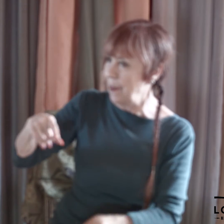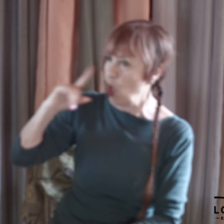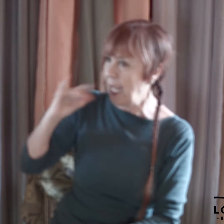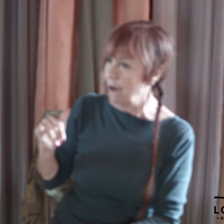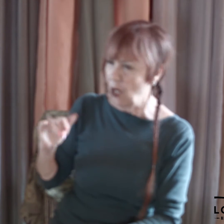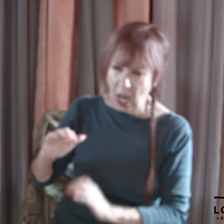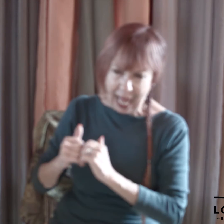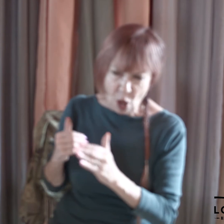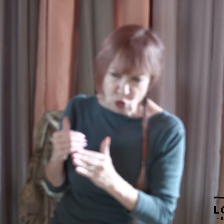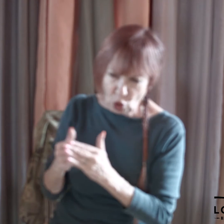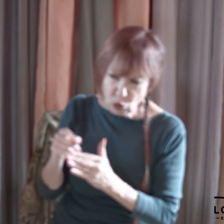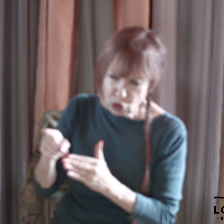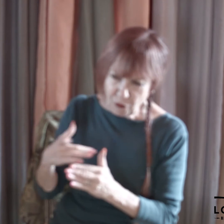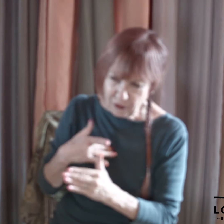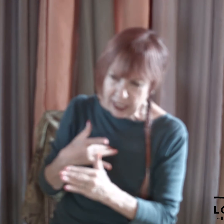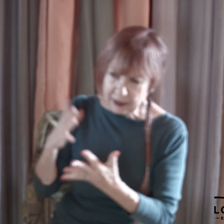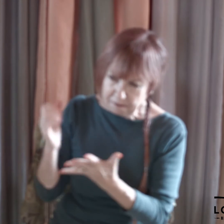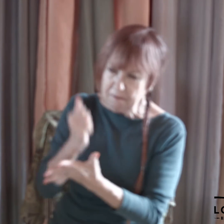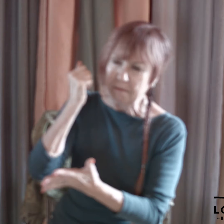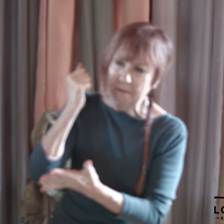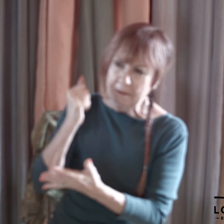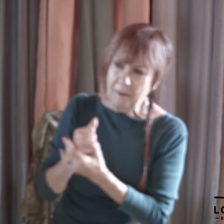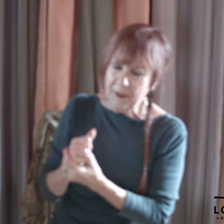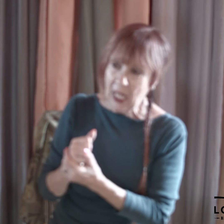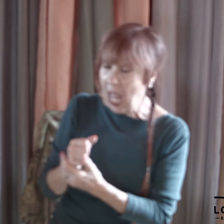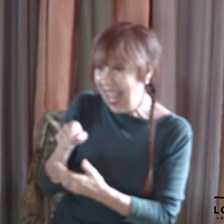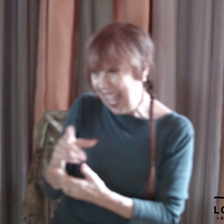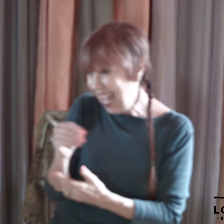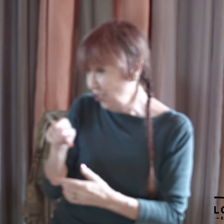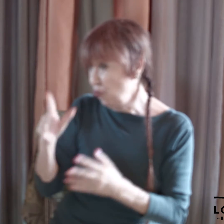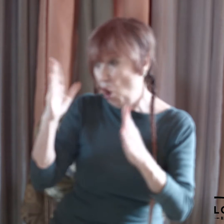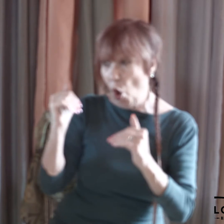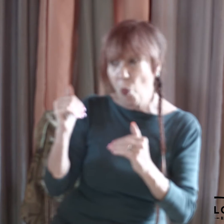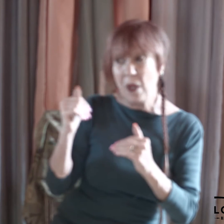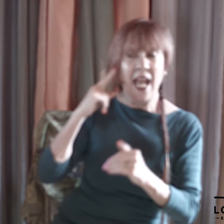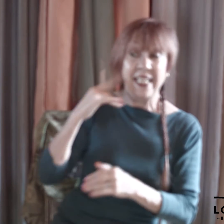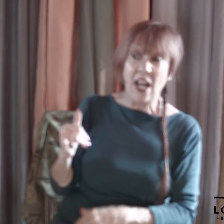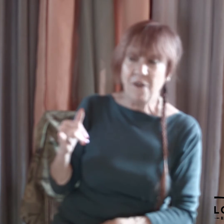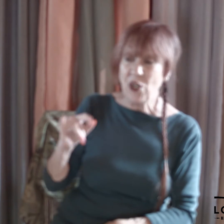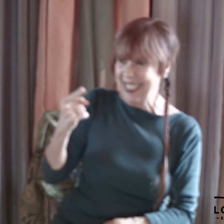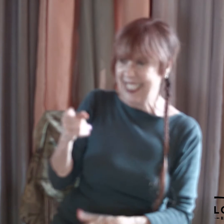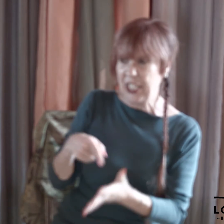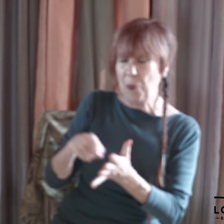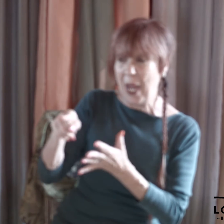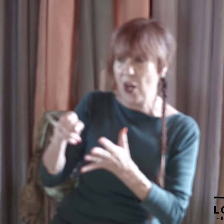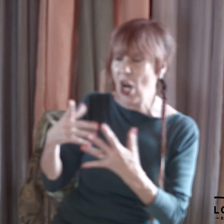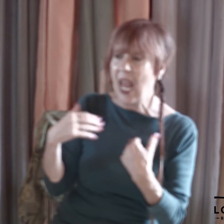did you come, do you feel, to achieving that goal? And do you hope that in California a single-payer healthcare